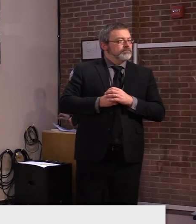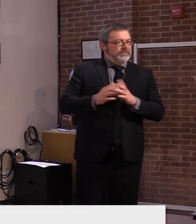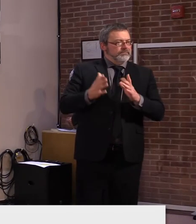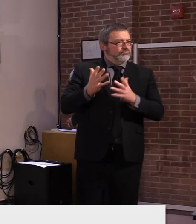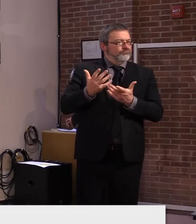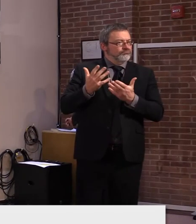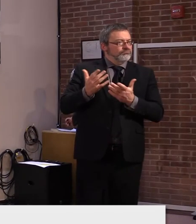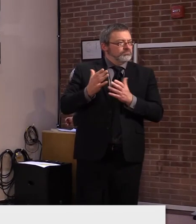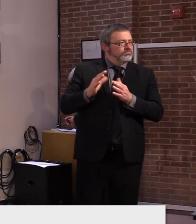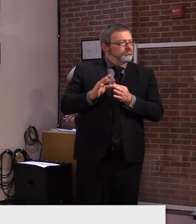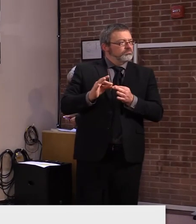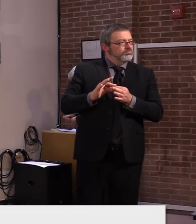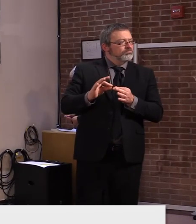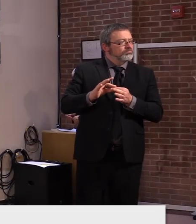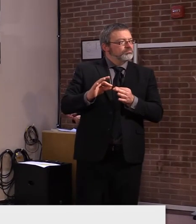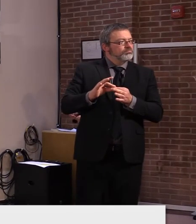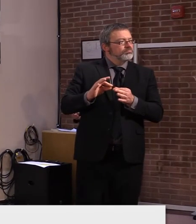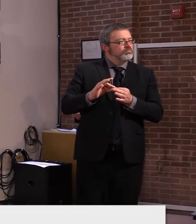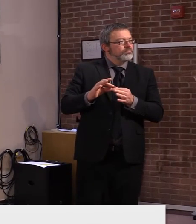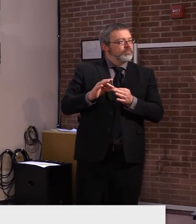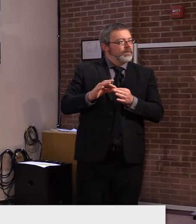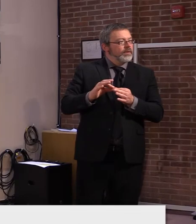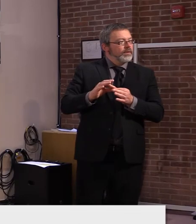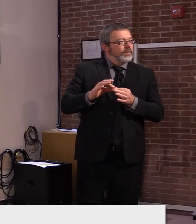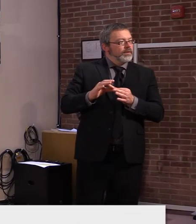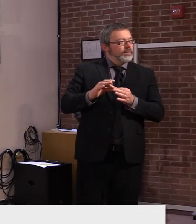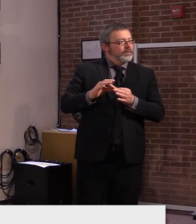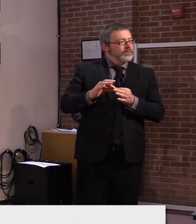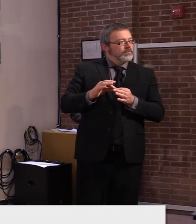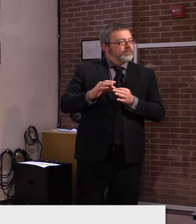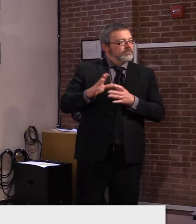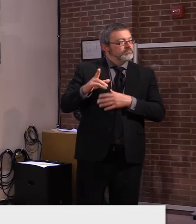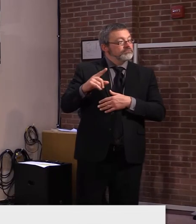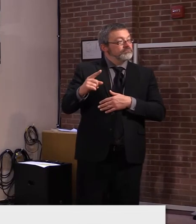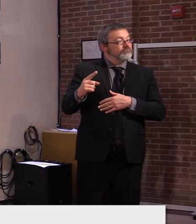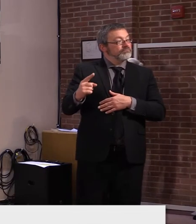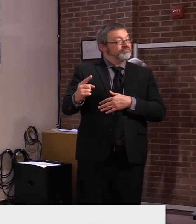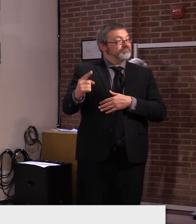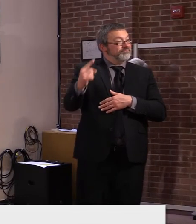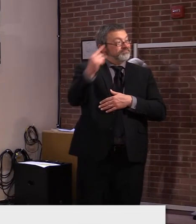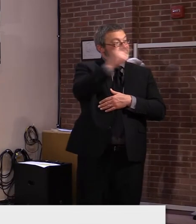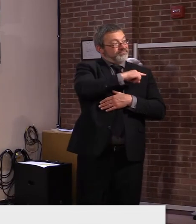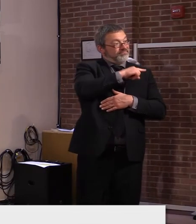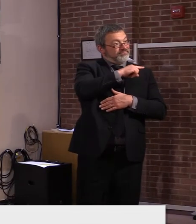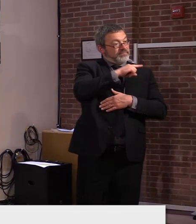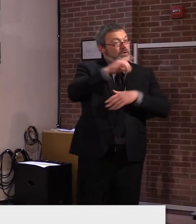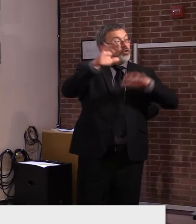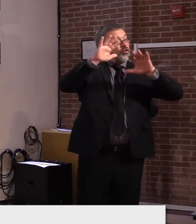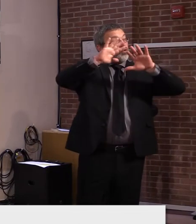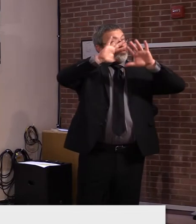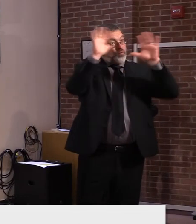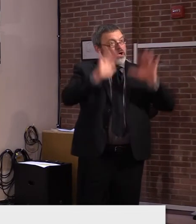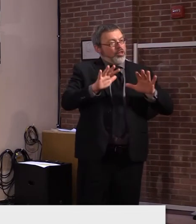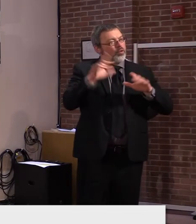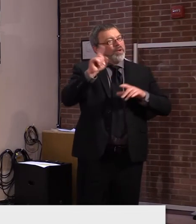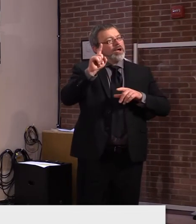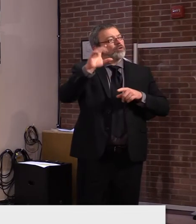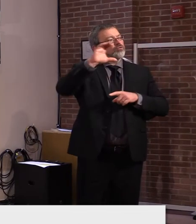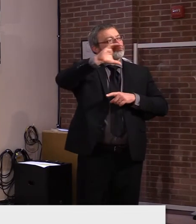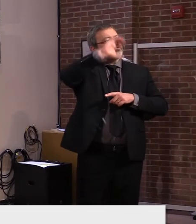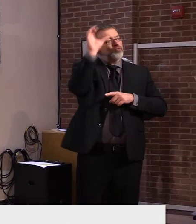the temperature was over 80 degrees during the school year, had risen from 27 to 32, and is projected to go up